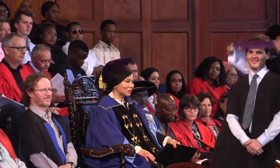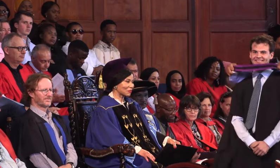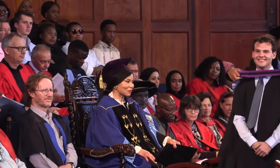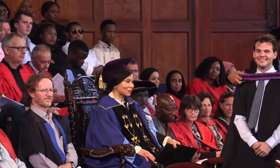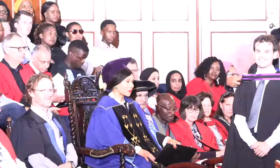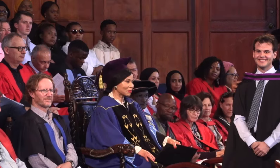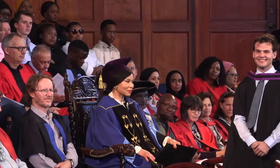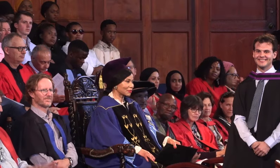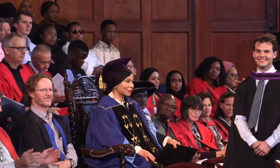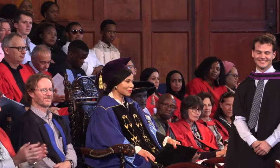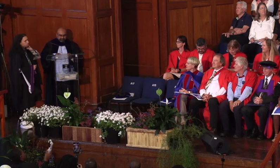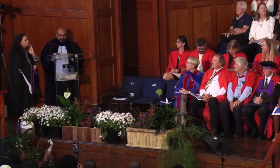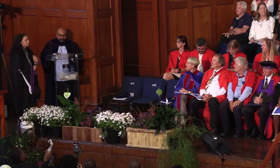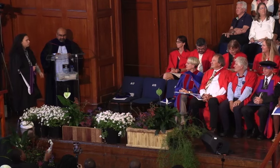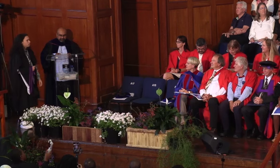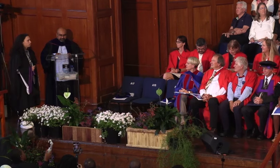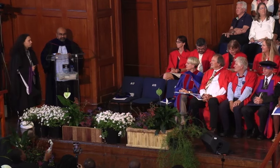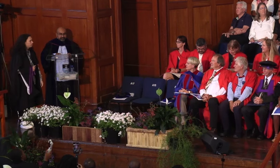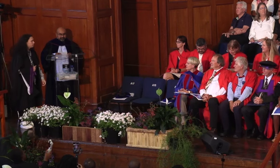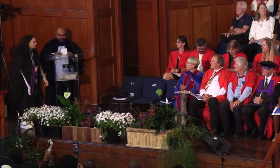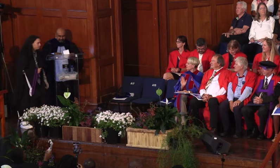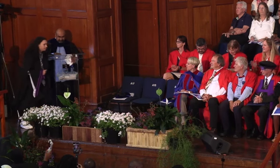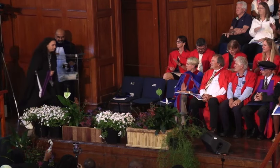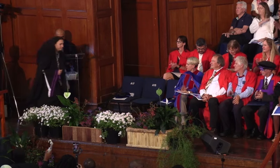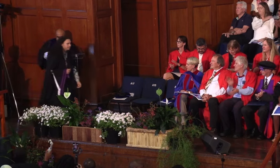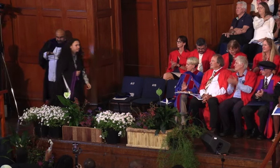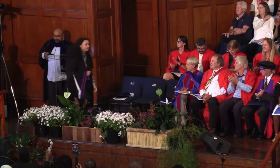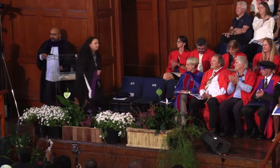For the degree of Bachelor of Science Honours, Keegan Angus Peterson.